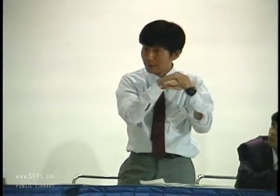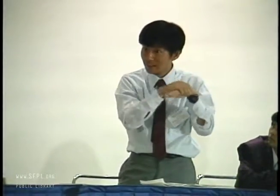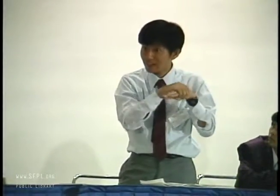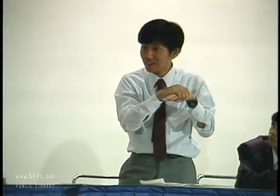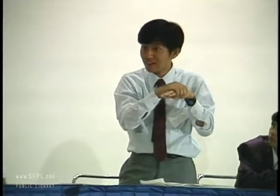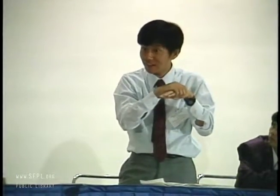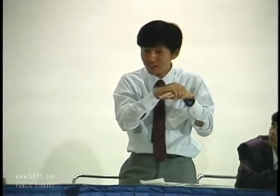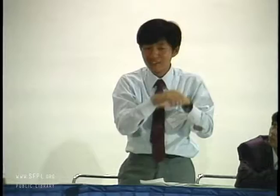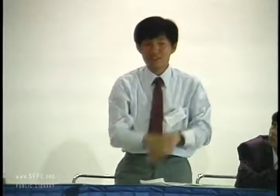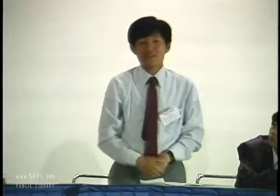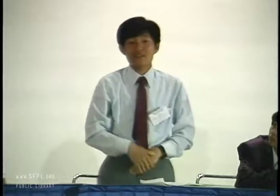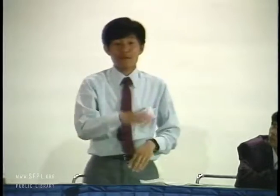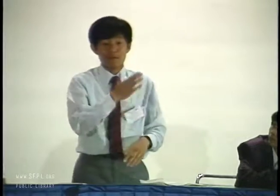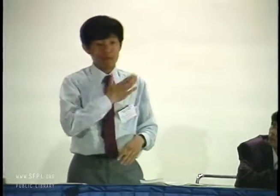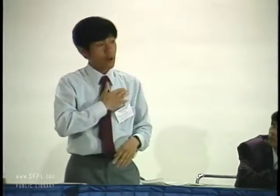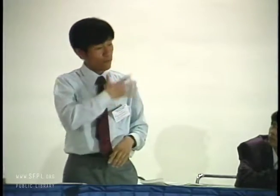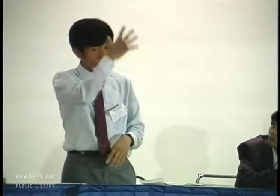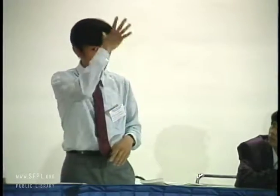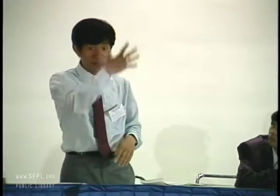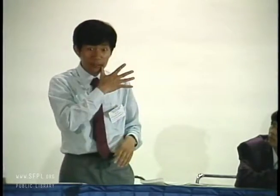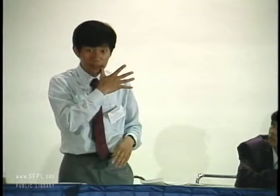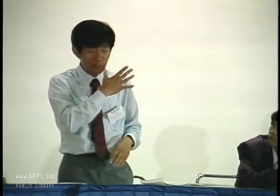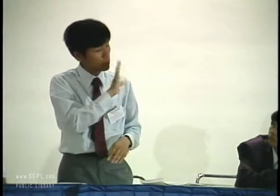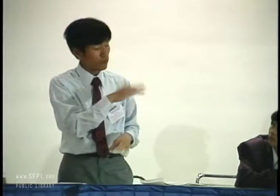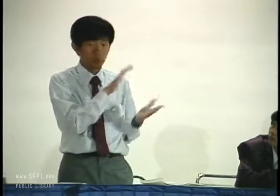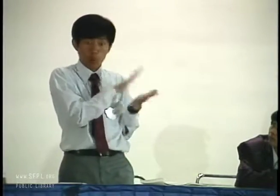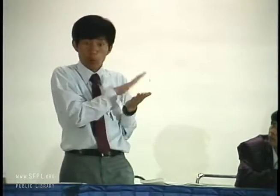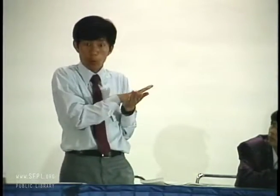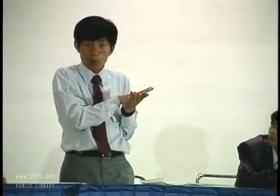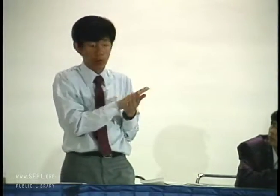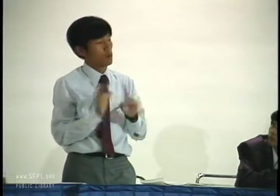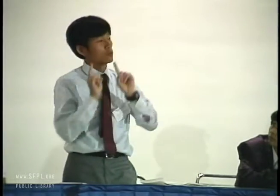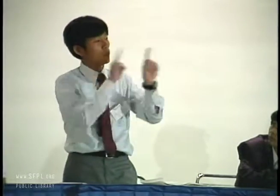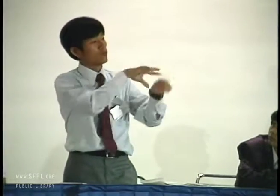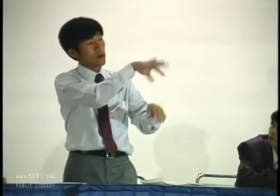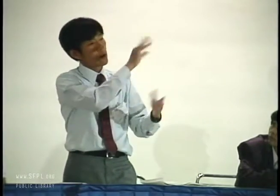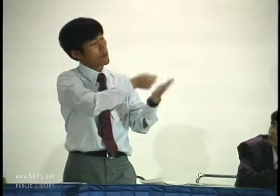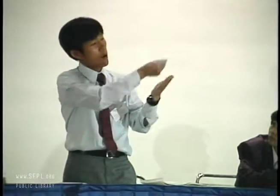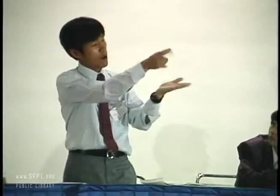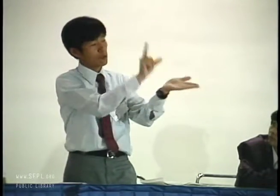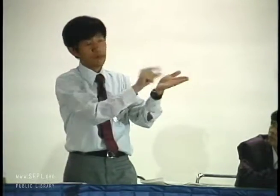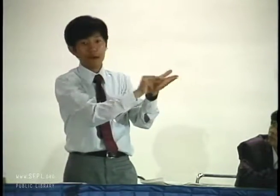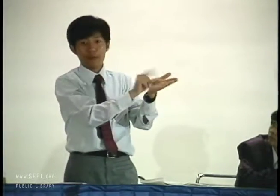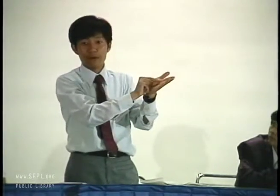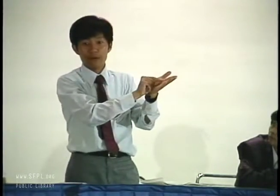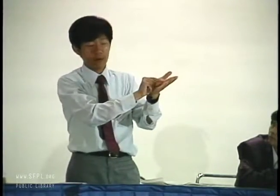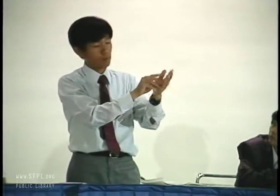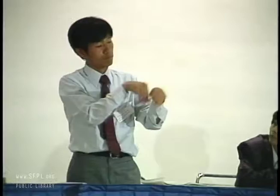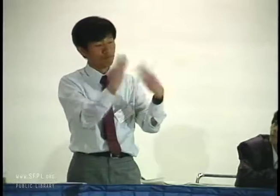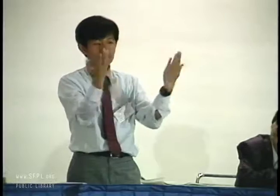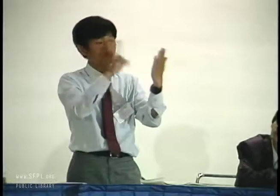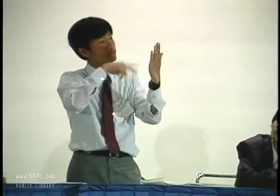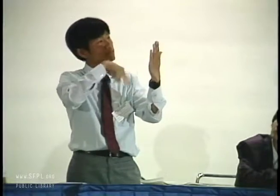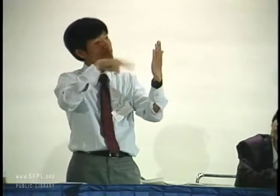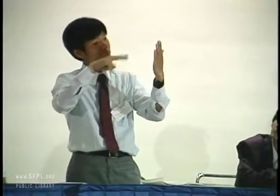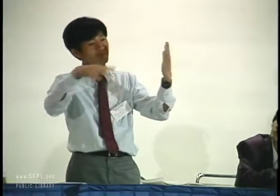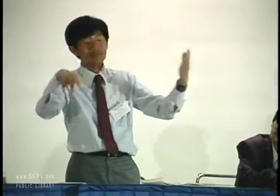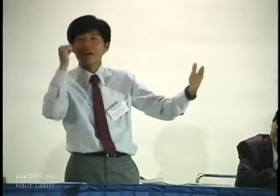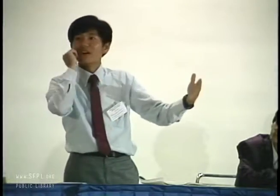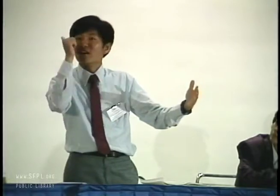book, perhaps to learn English. My parents never went to school, but they would buy a newspaper. They'd read it